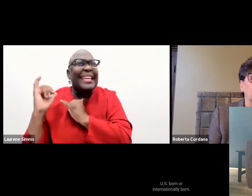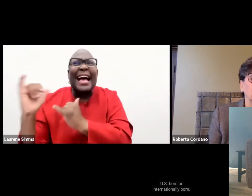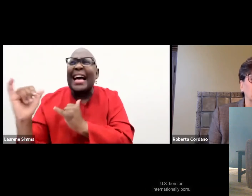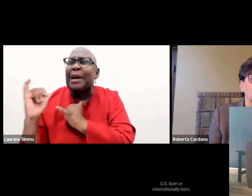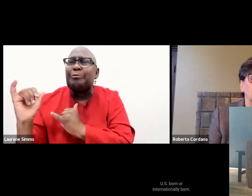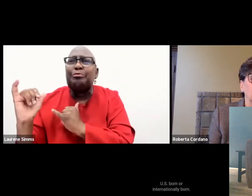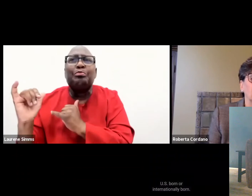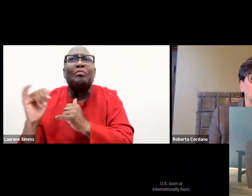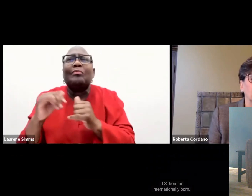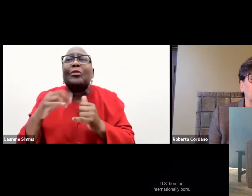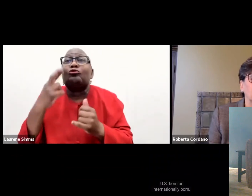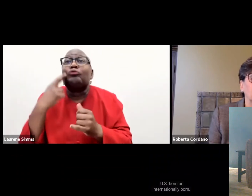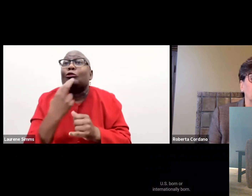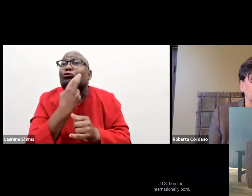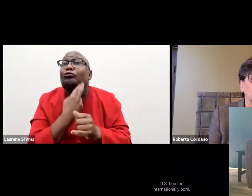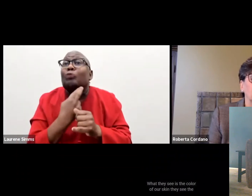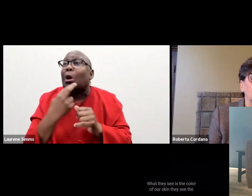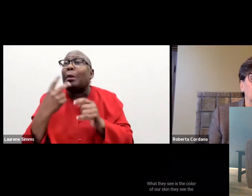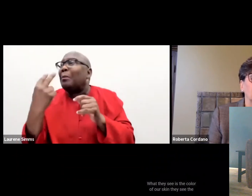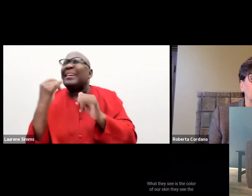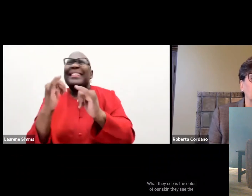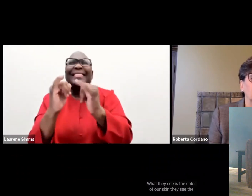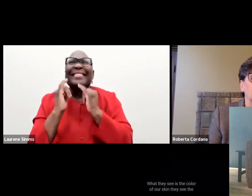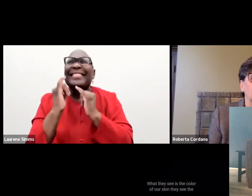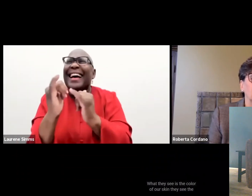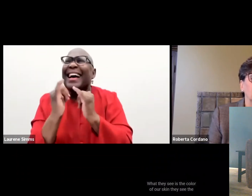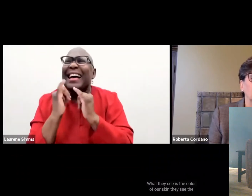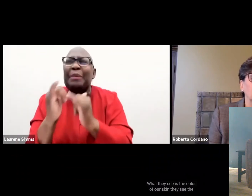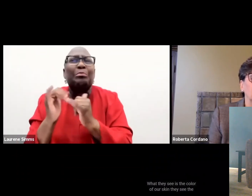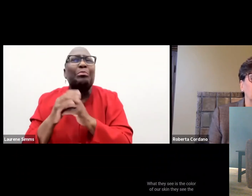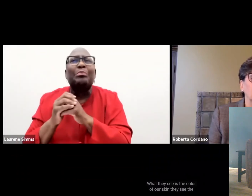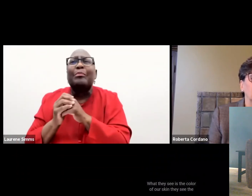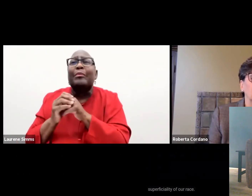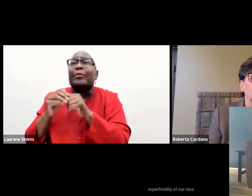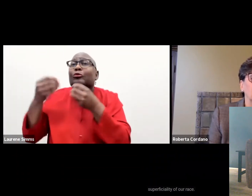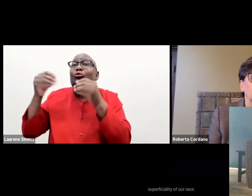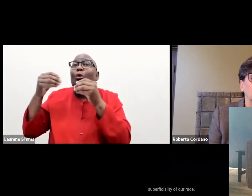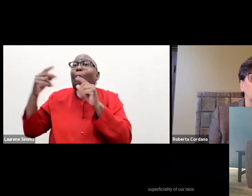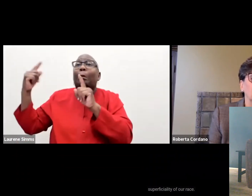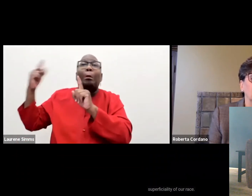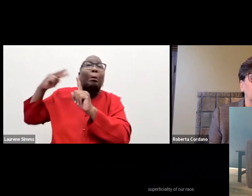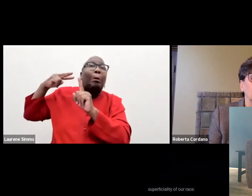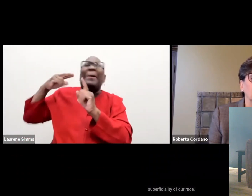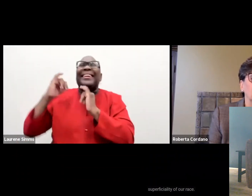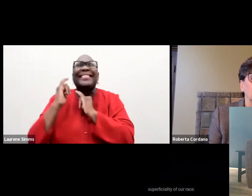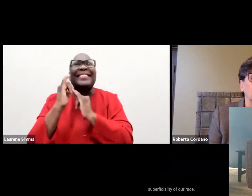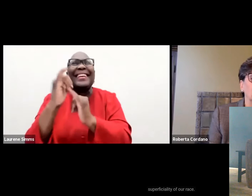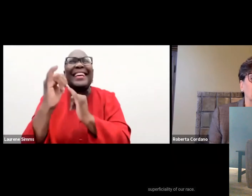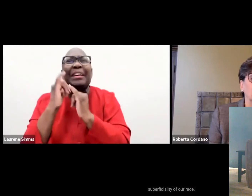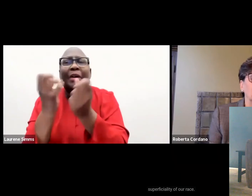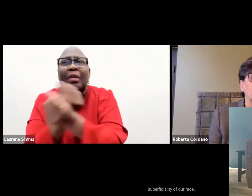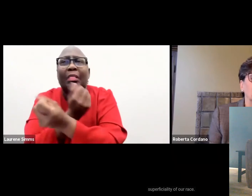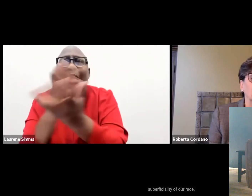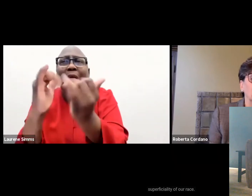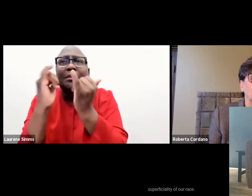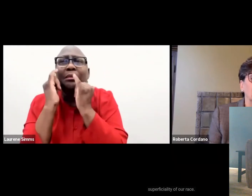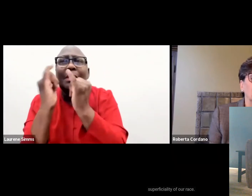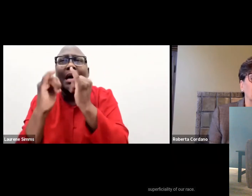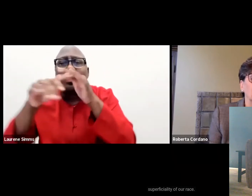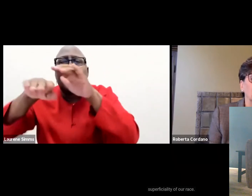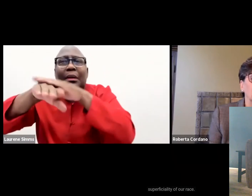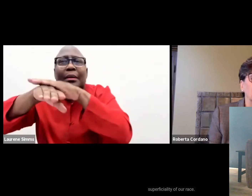When people look at us, US born or internationally born, they just see the color of our skin,